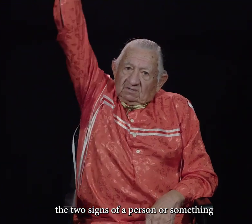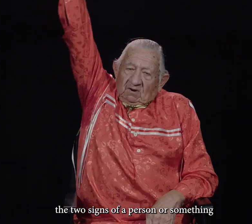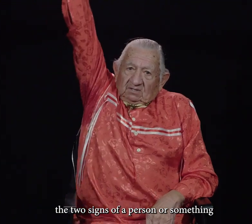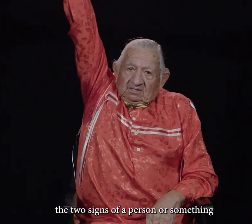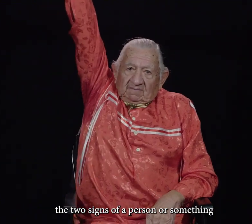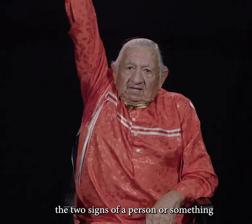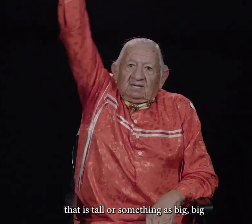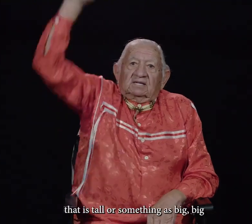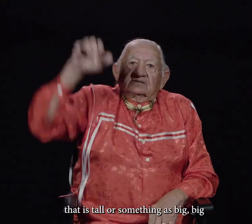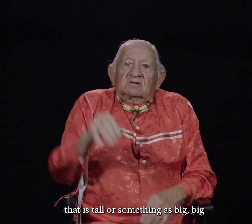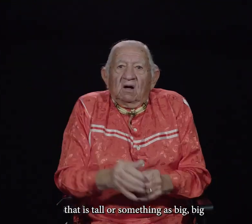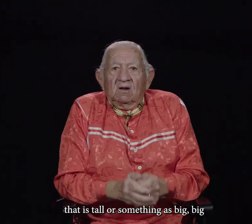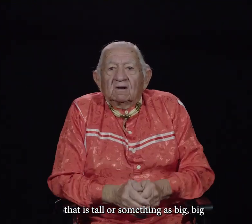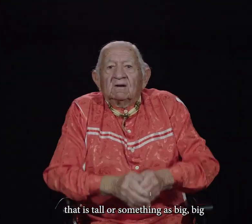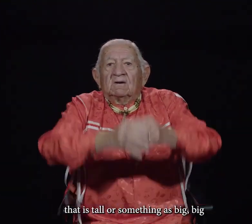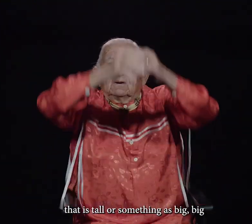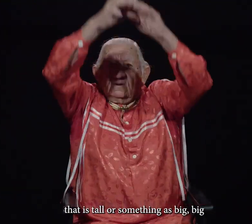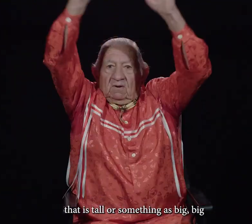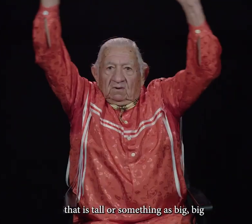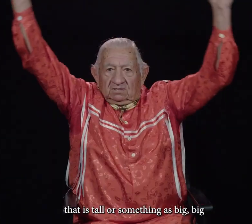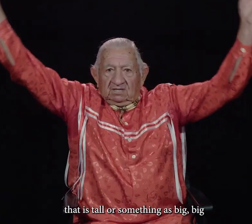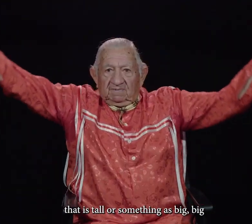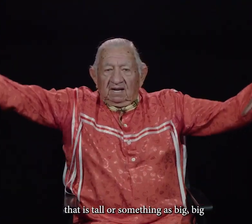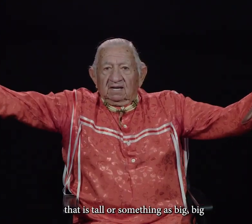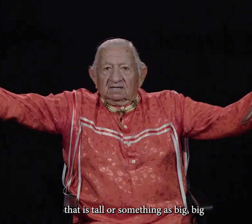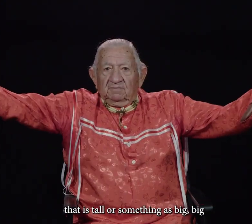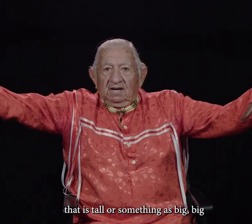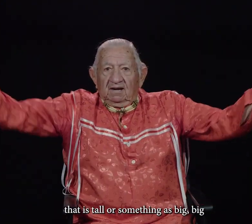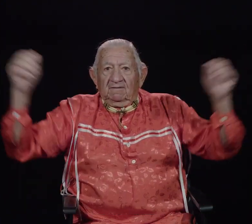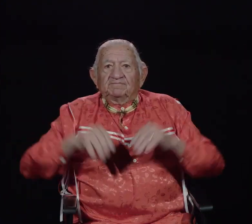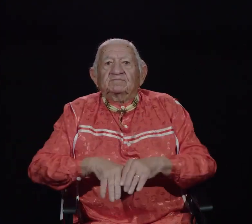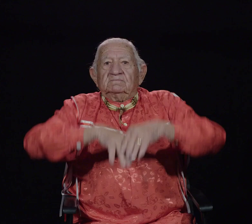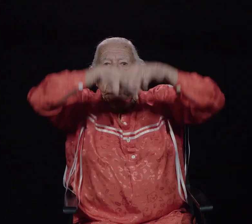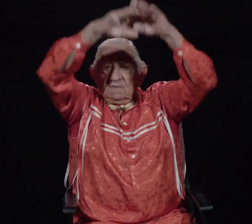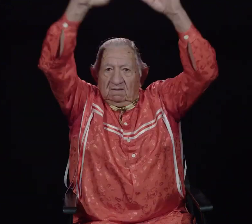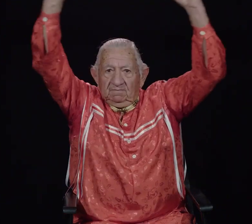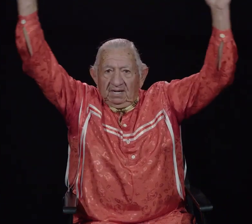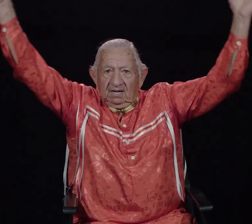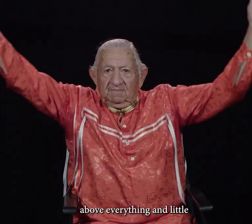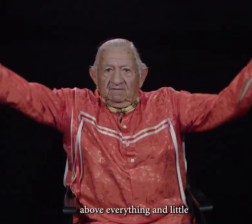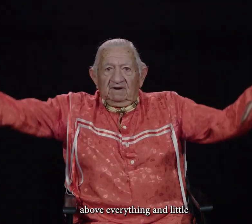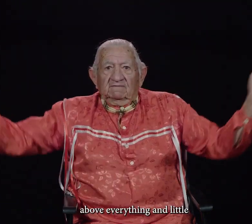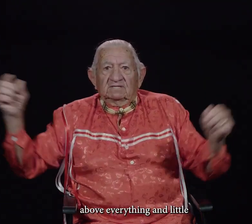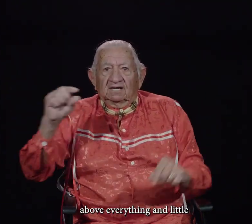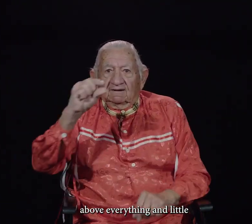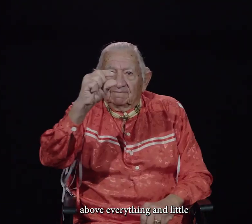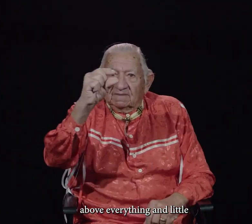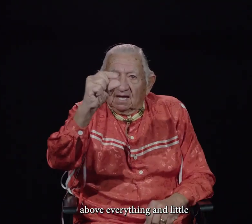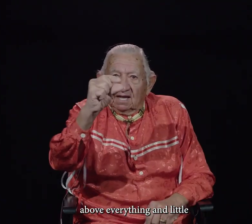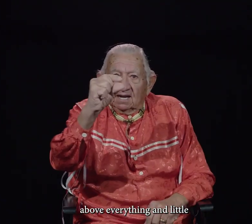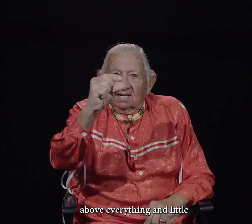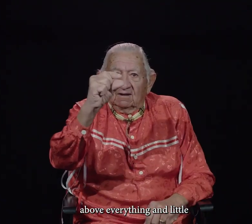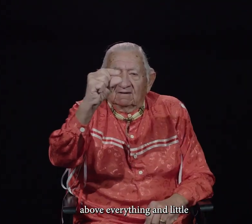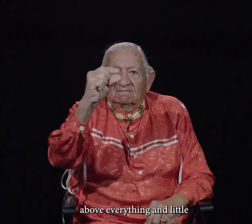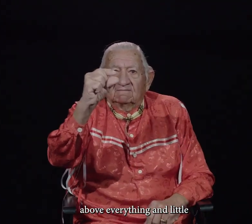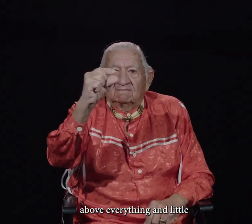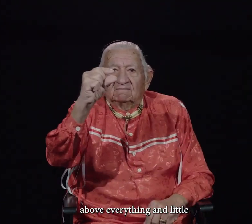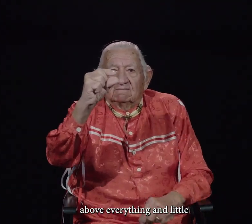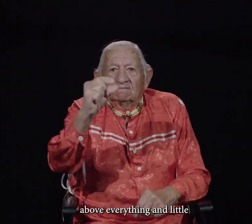or something that is tall, or something that is big. Big above everything, and little,